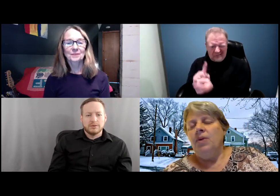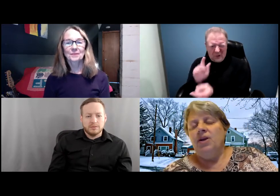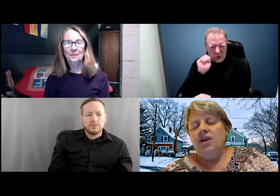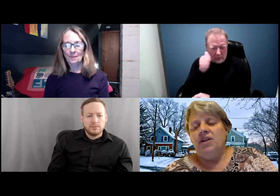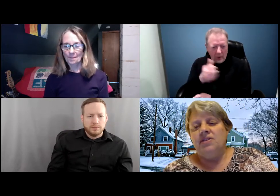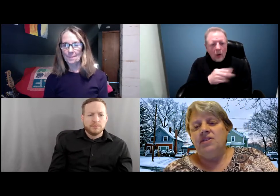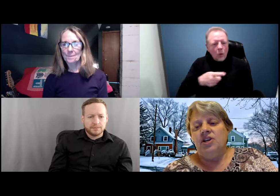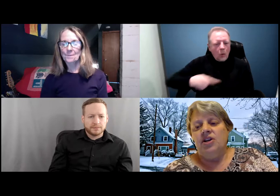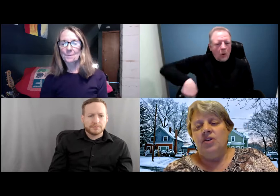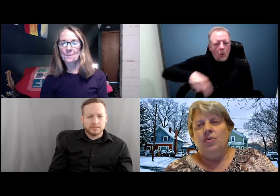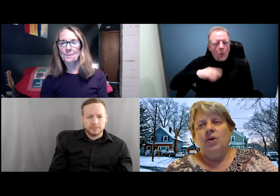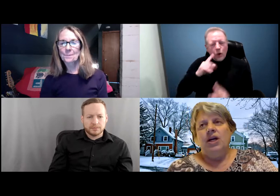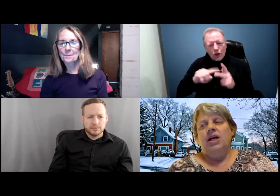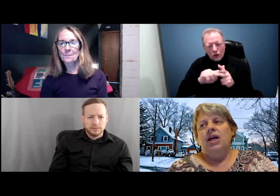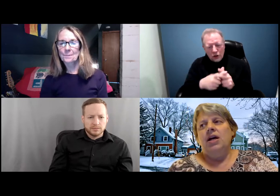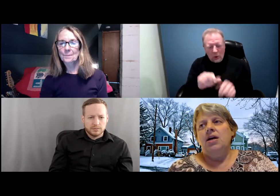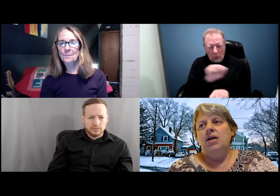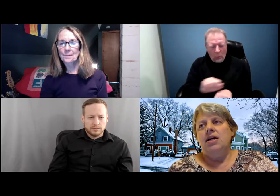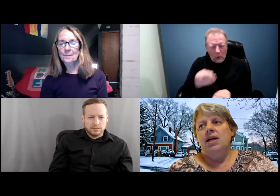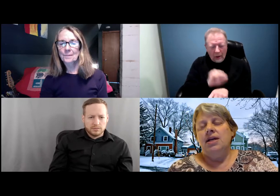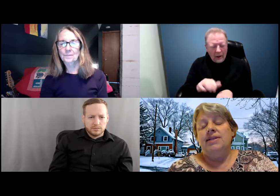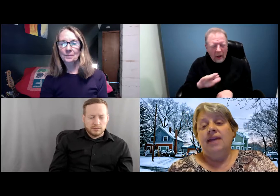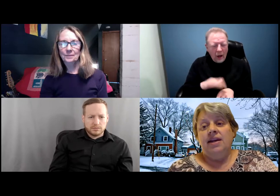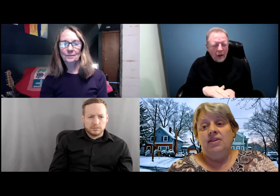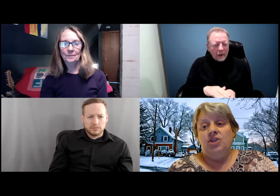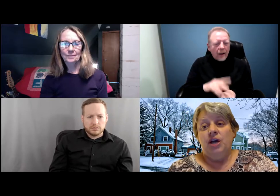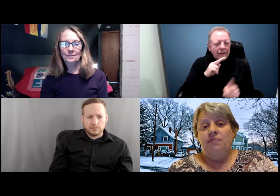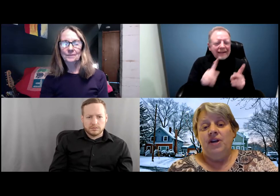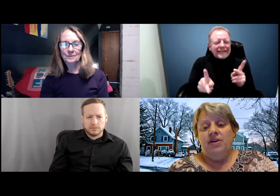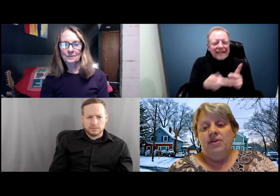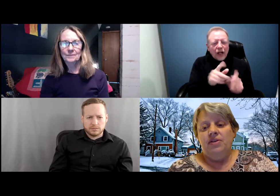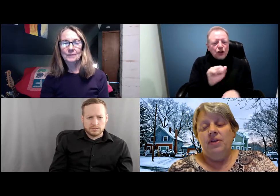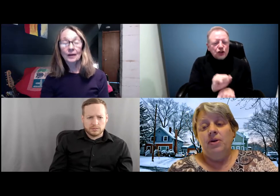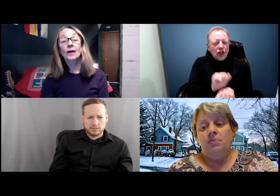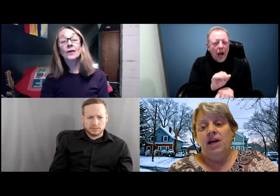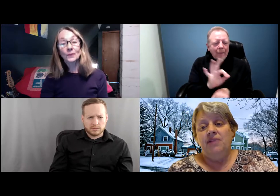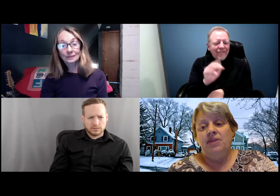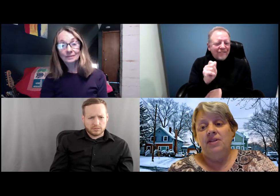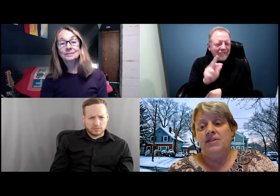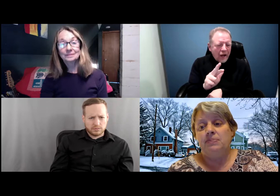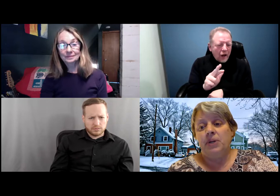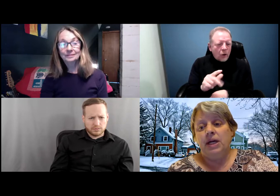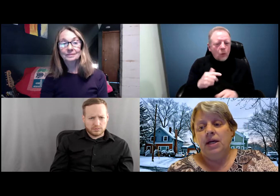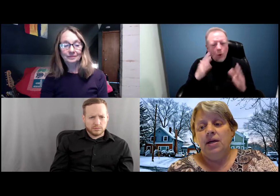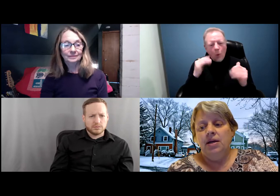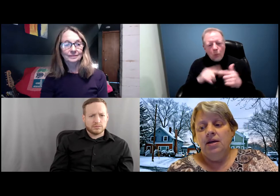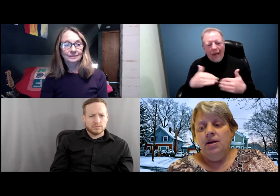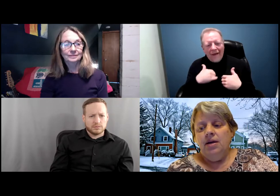And we are going to start working on a second job fair that we hope to have in the